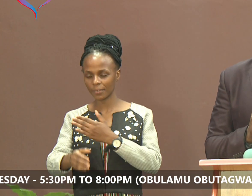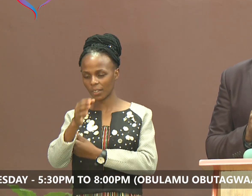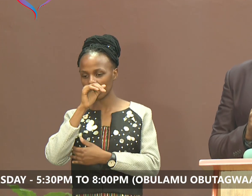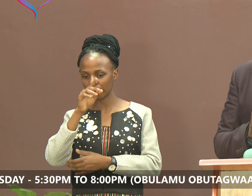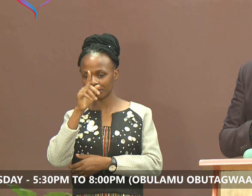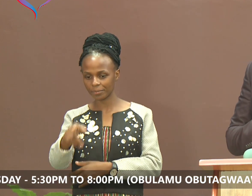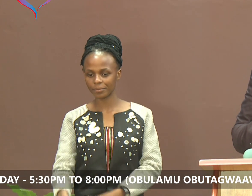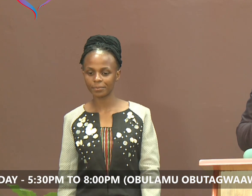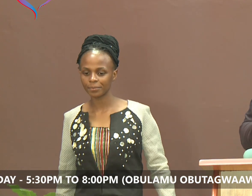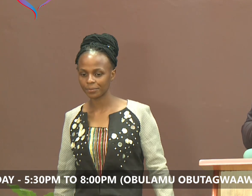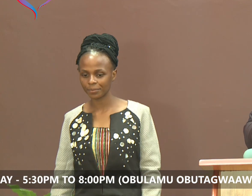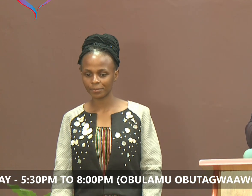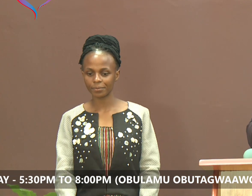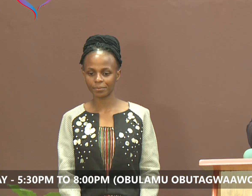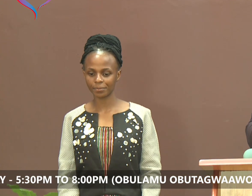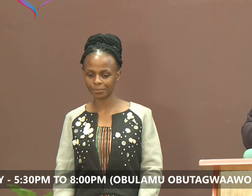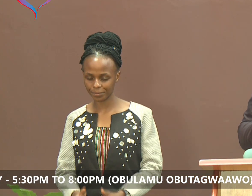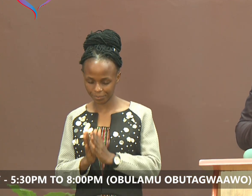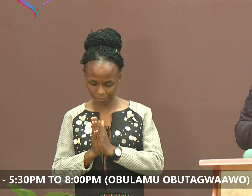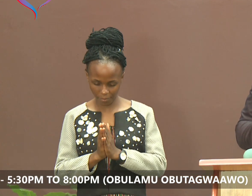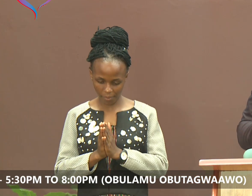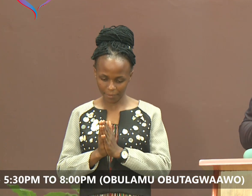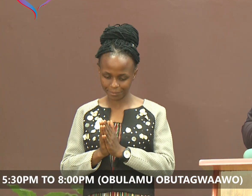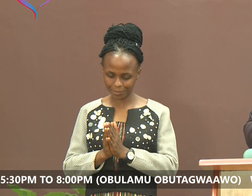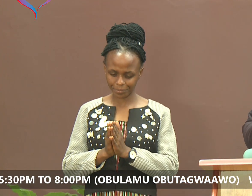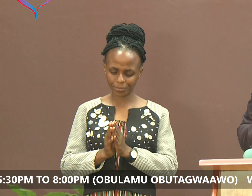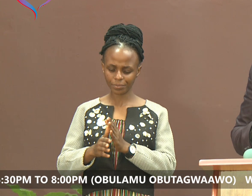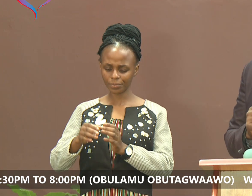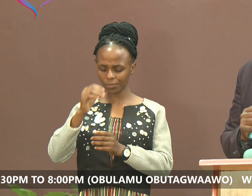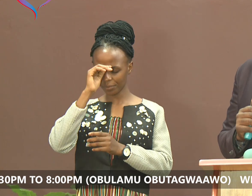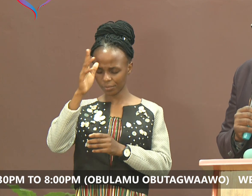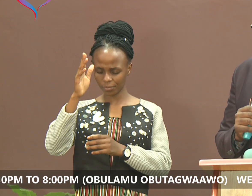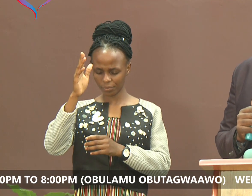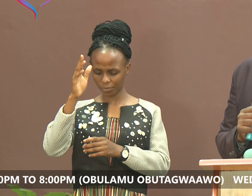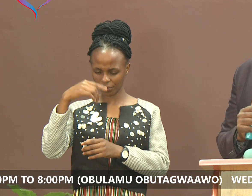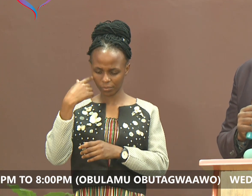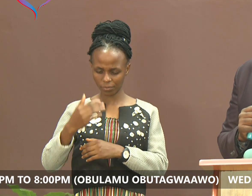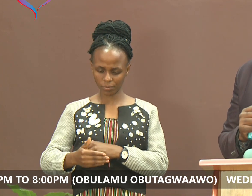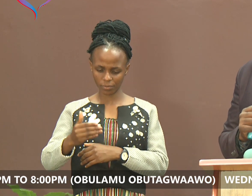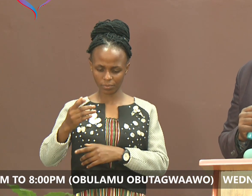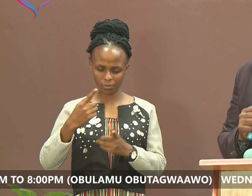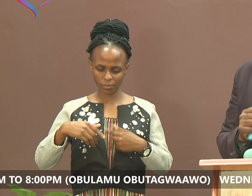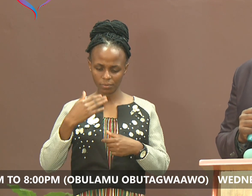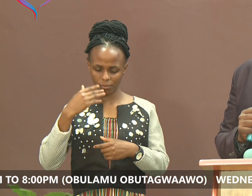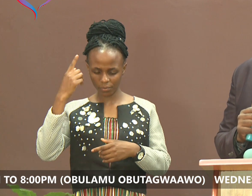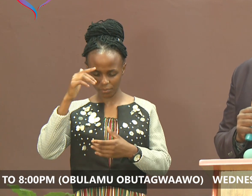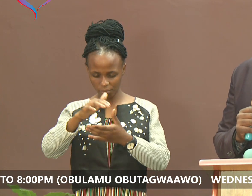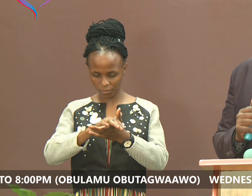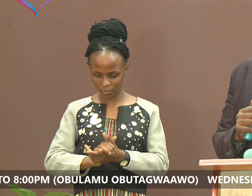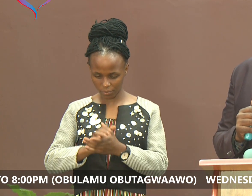you. Amen. Katusabe ebigambo bino. Kitaffe atagwawo. Tukwebaza olwaba fumbo.